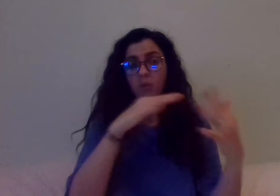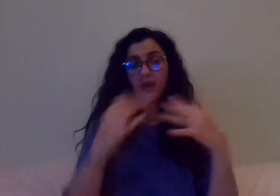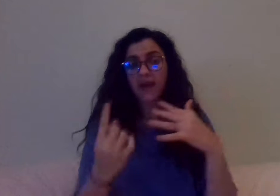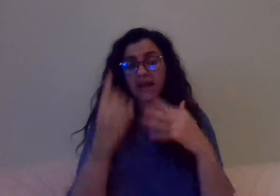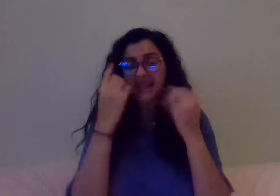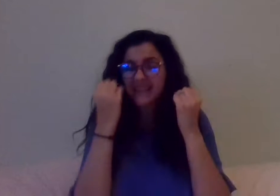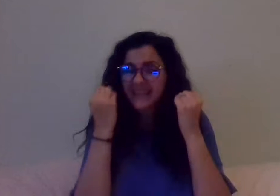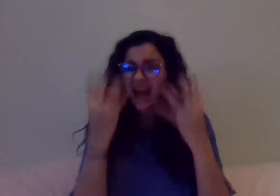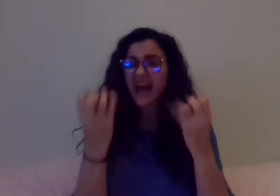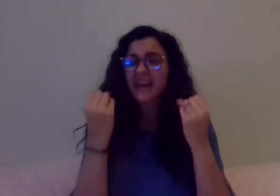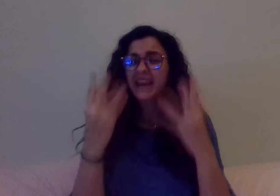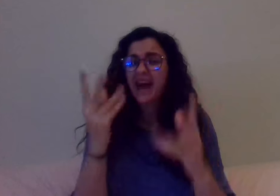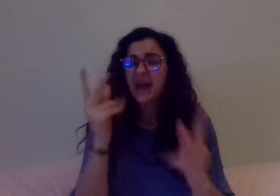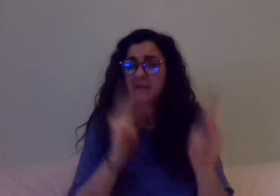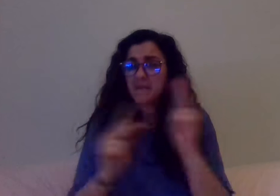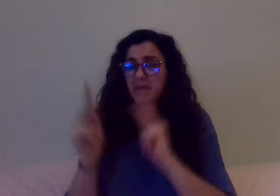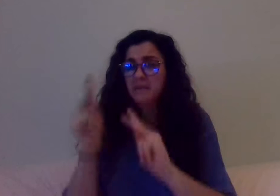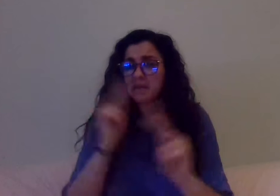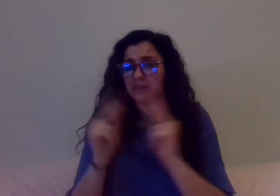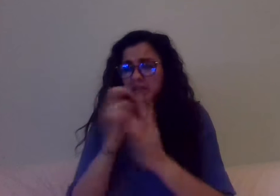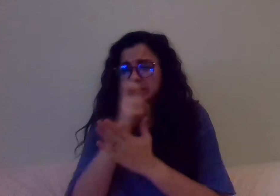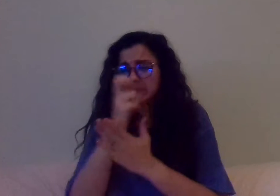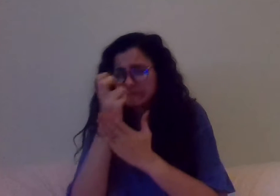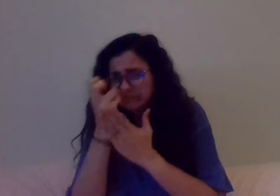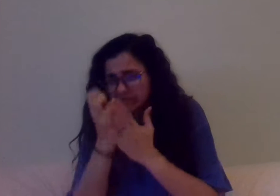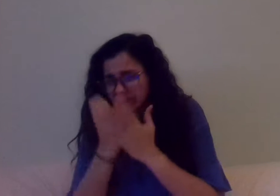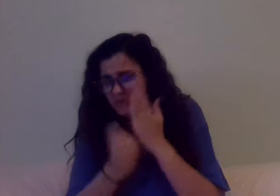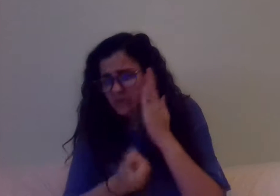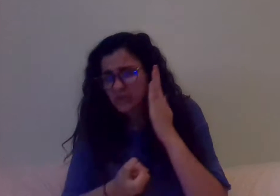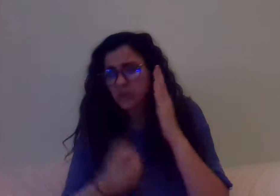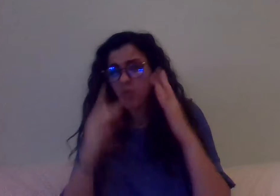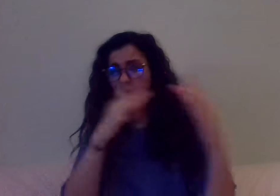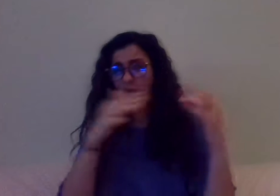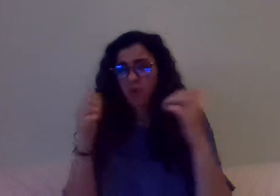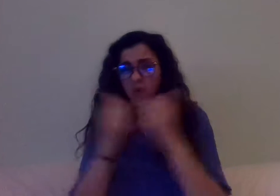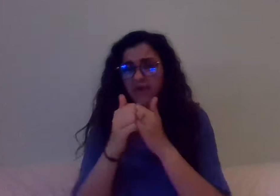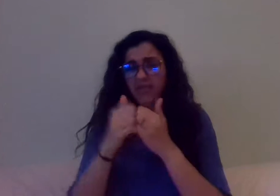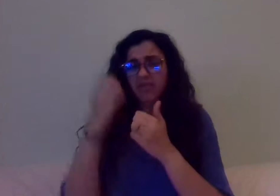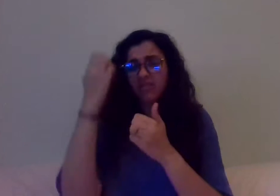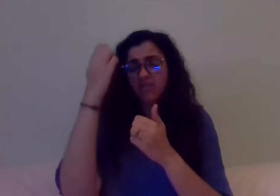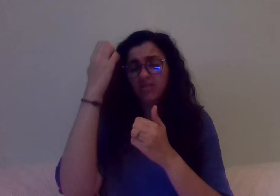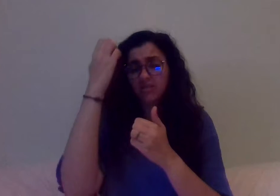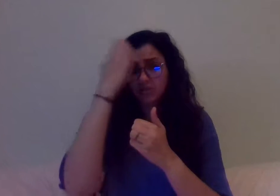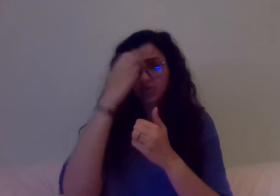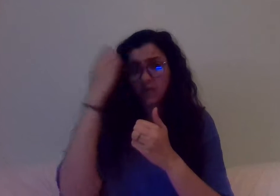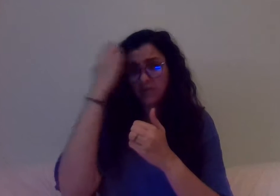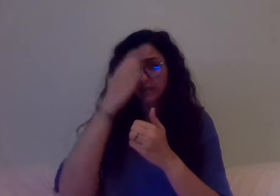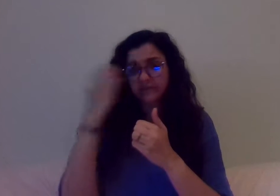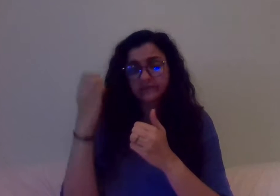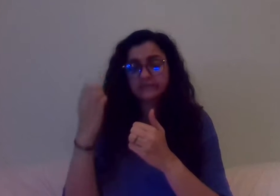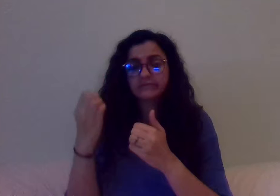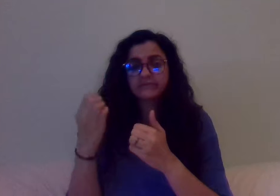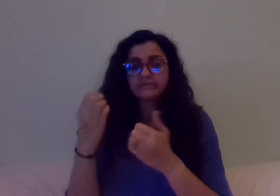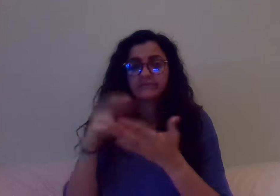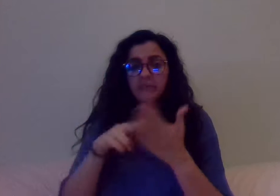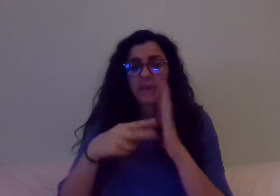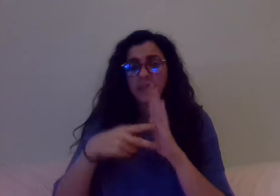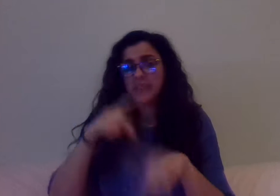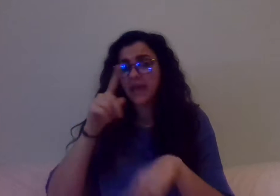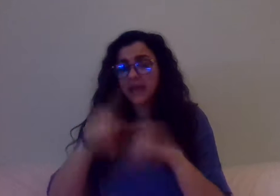of people are no longer able to continue their journeys to the port cities to be able to make it to the United